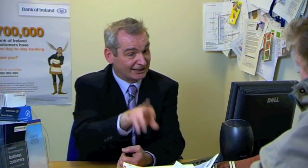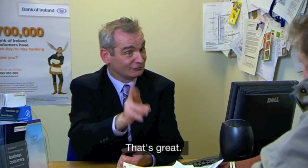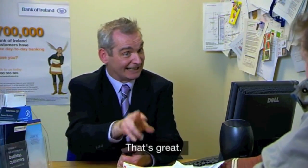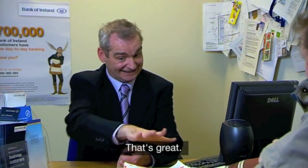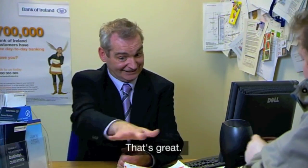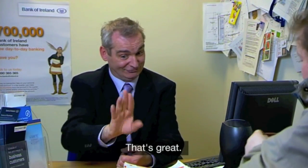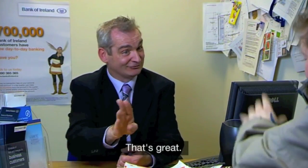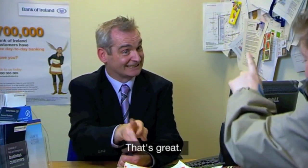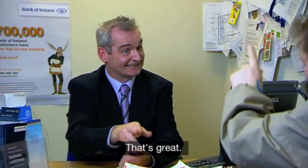That's great.